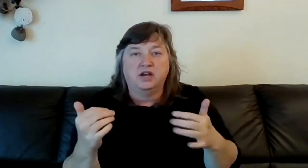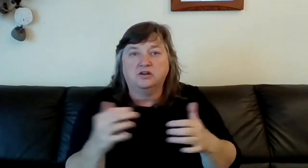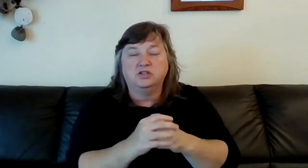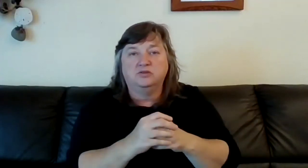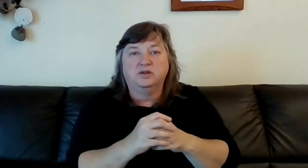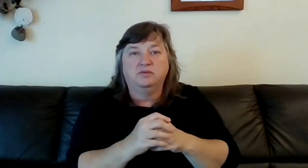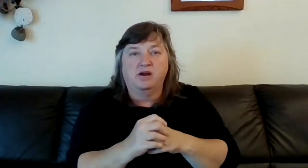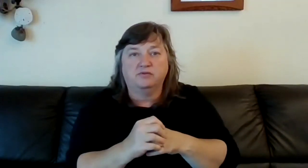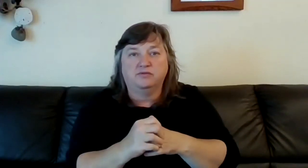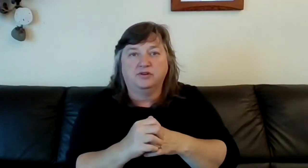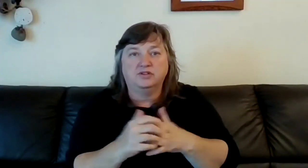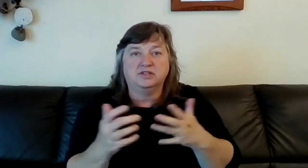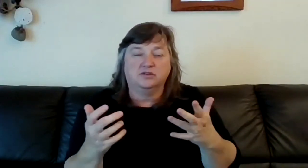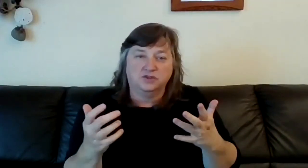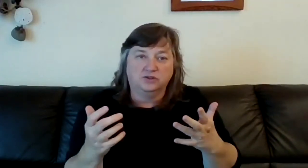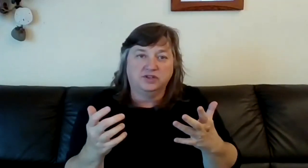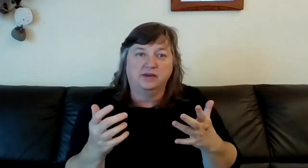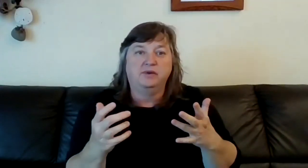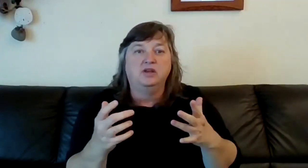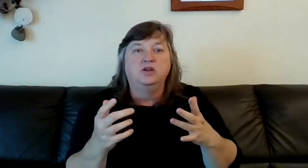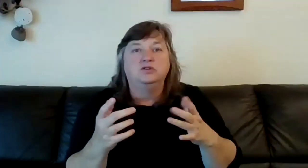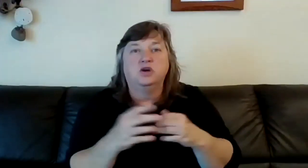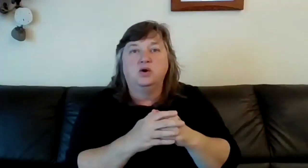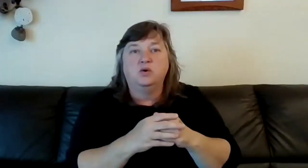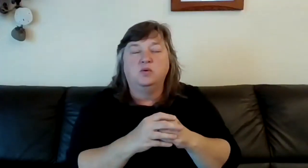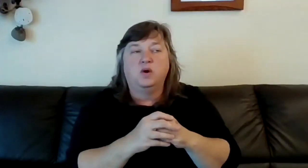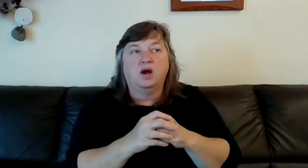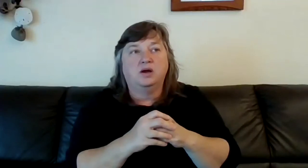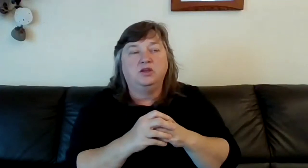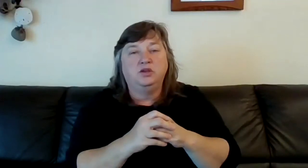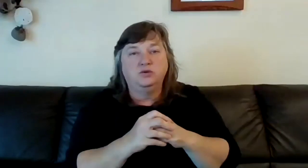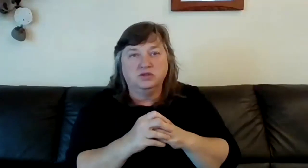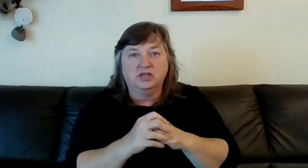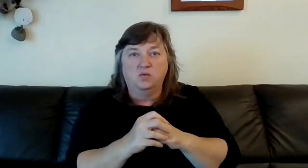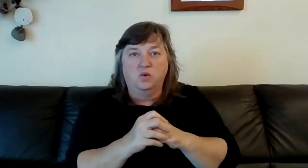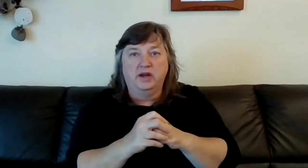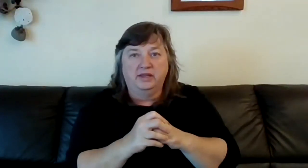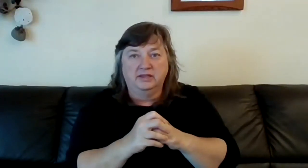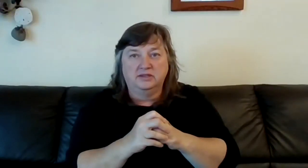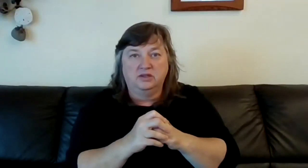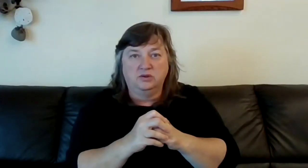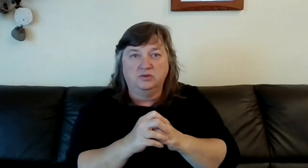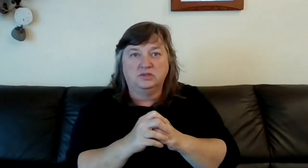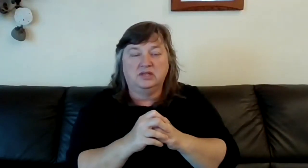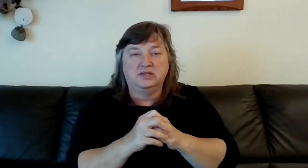younger children. We often refer to circle time. So usually what is used